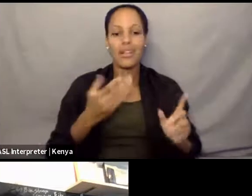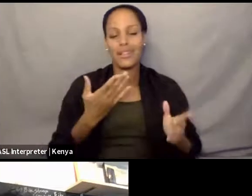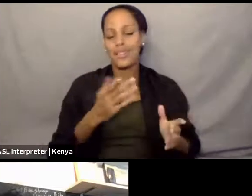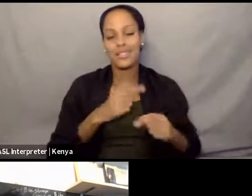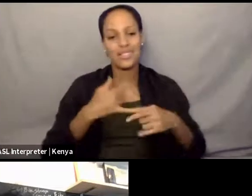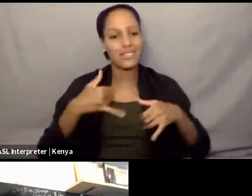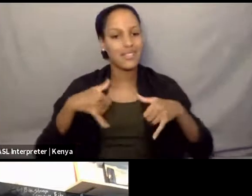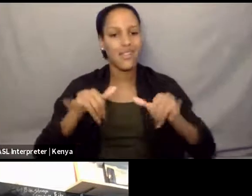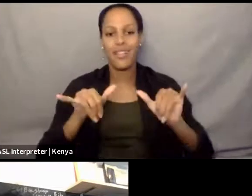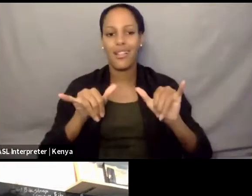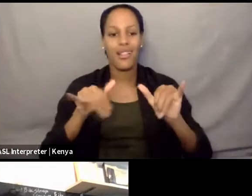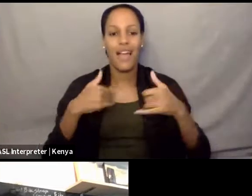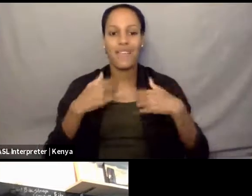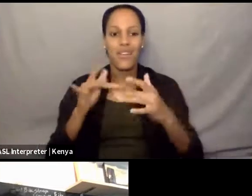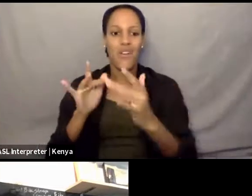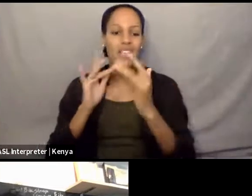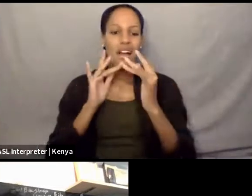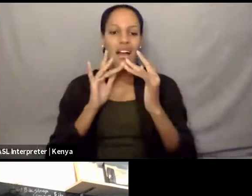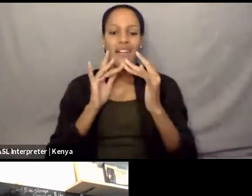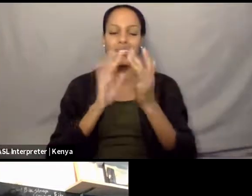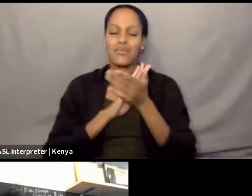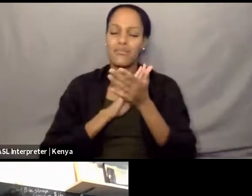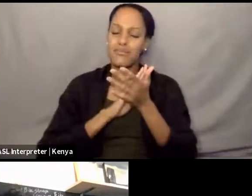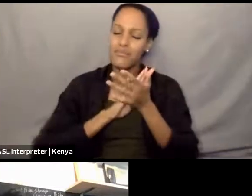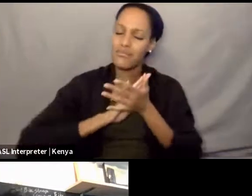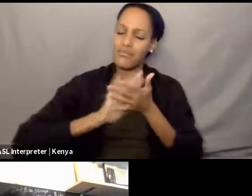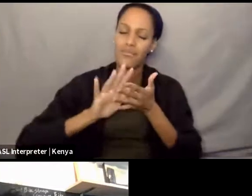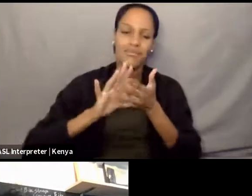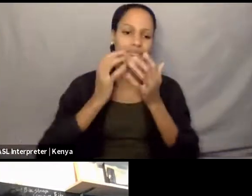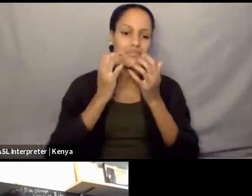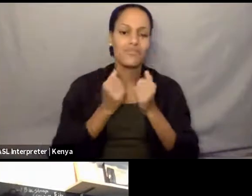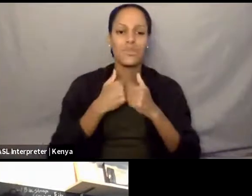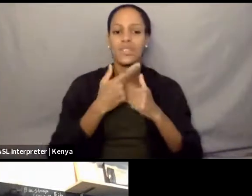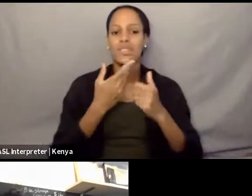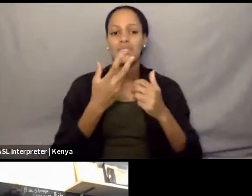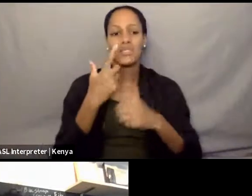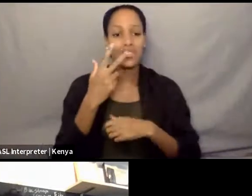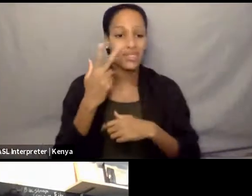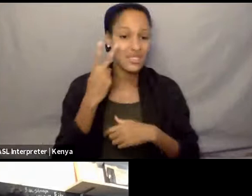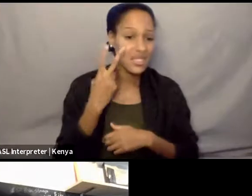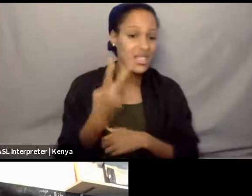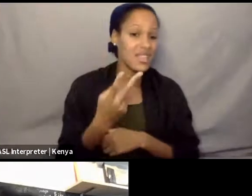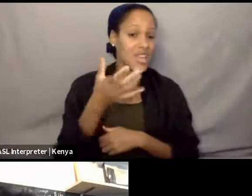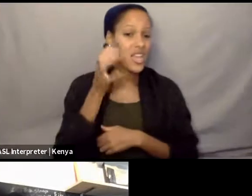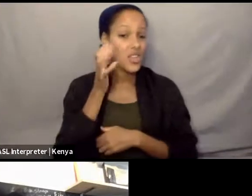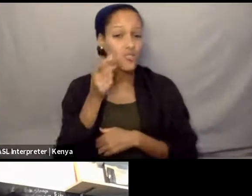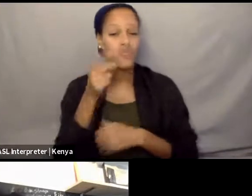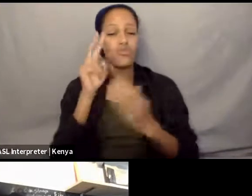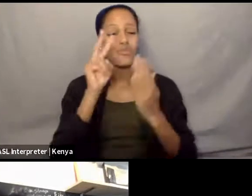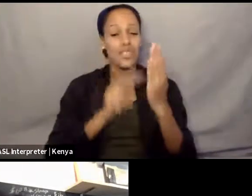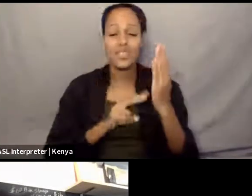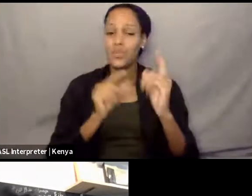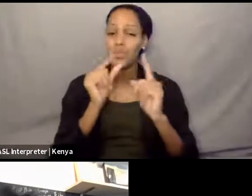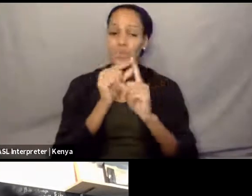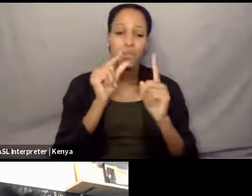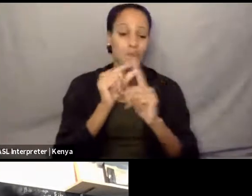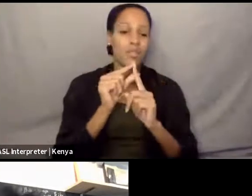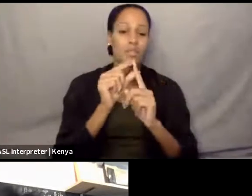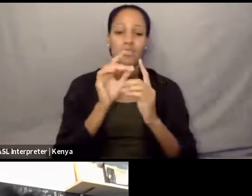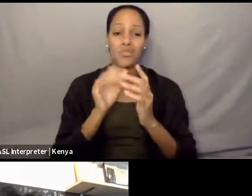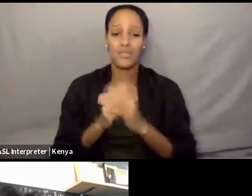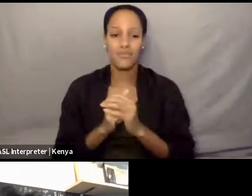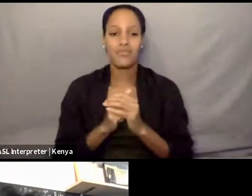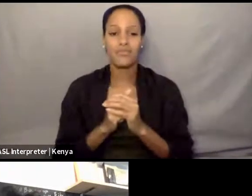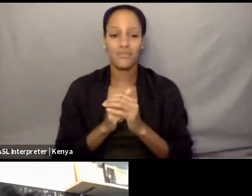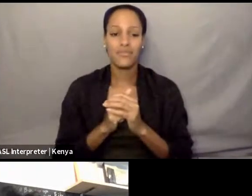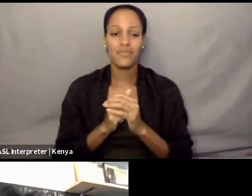pleasure to see and hear you read the words. So thanks very much. And before we